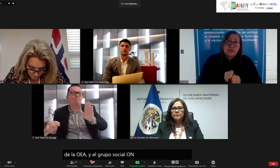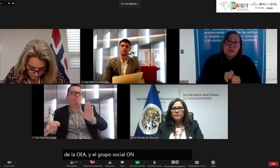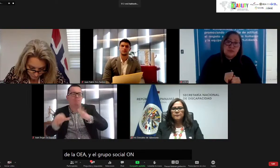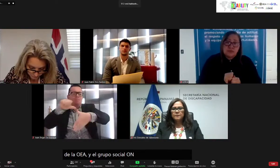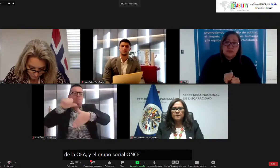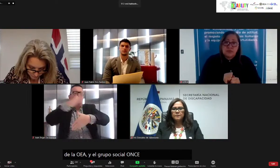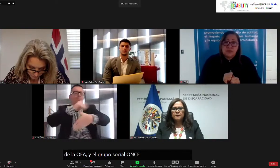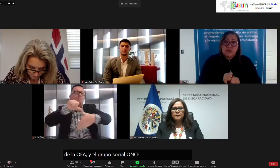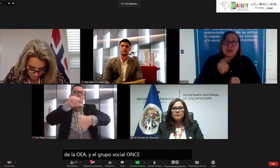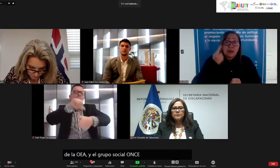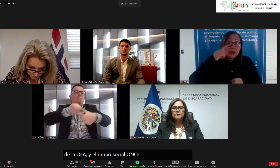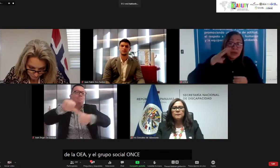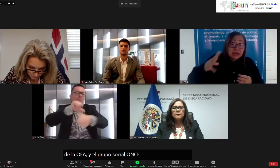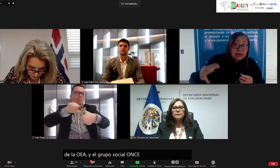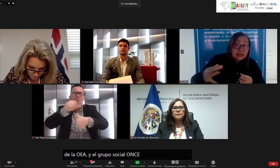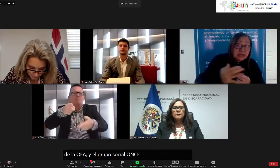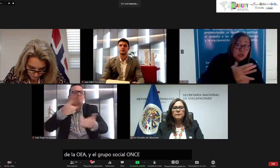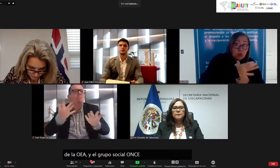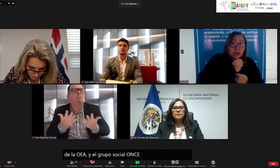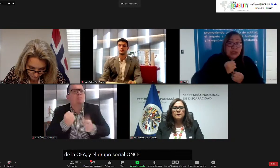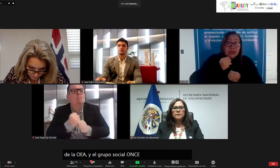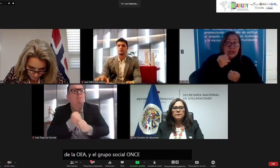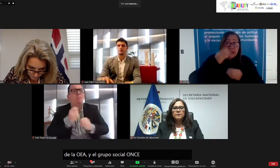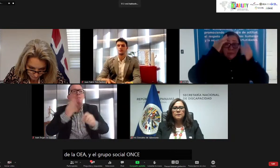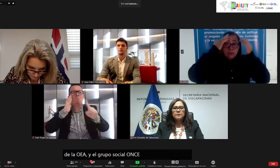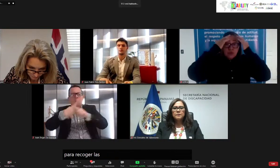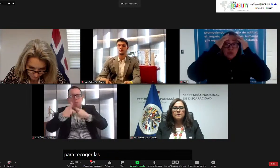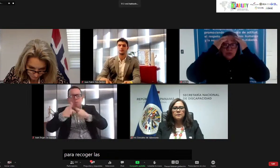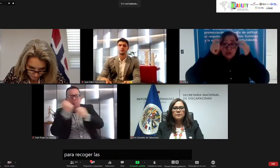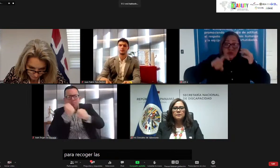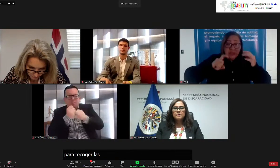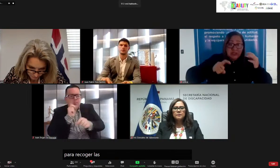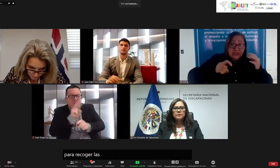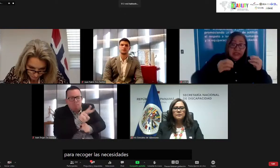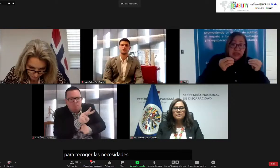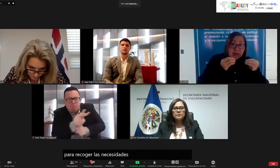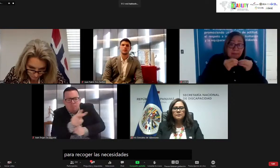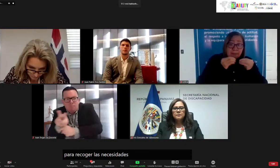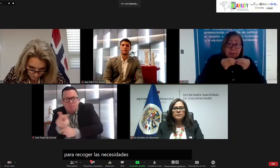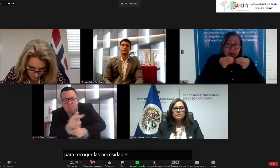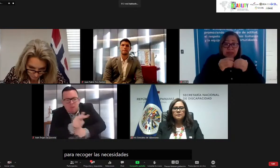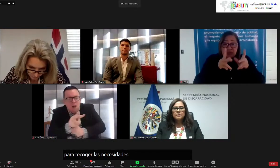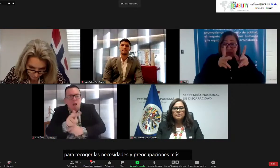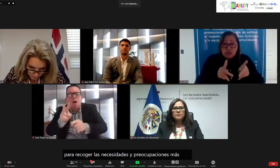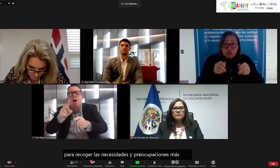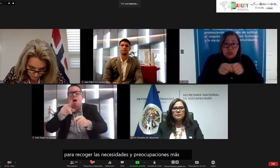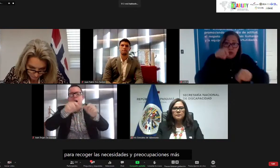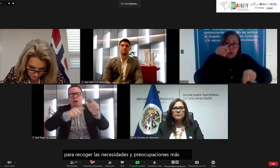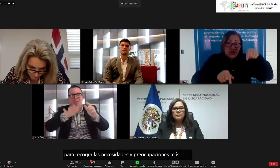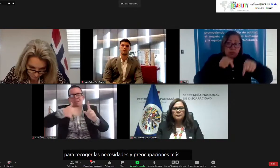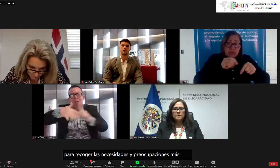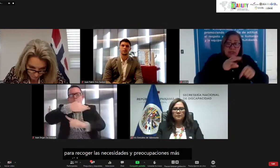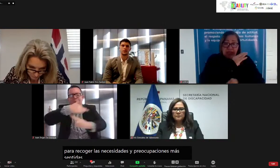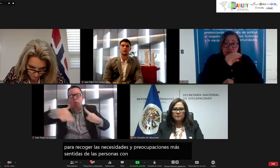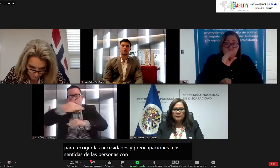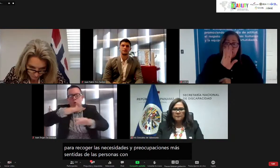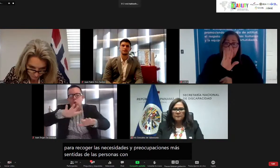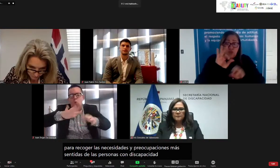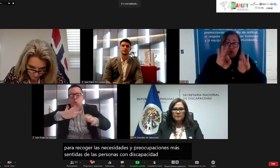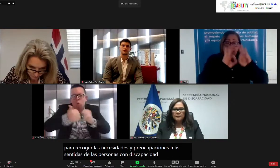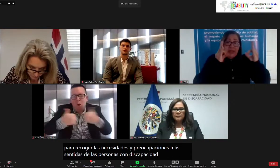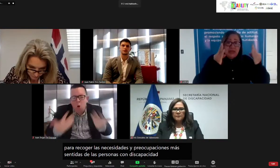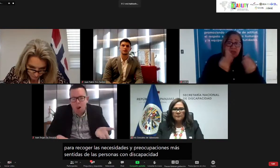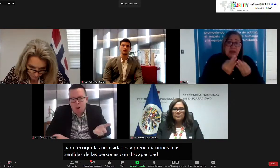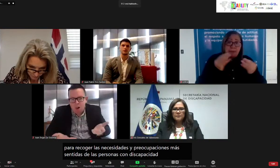satellite summit in latin america to collect the needs and concerns of people with